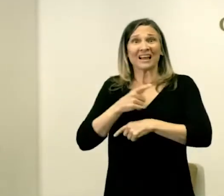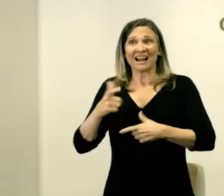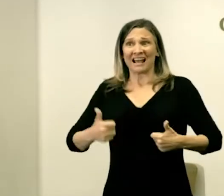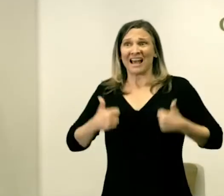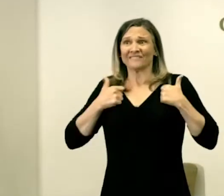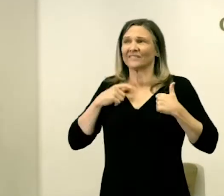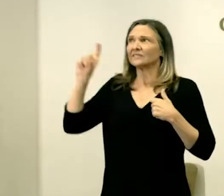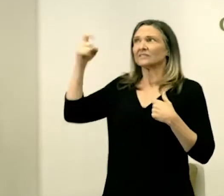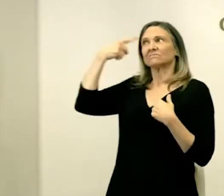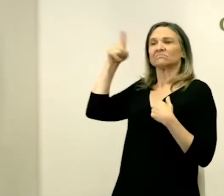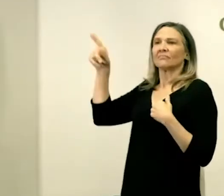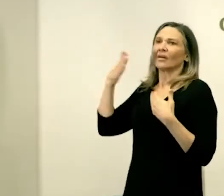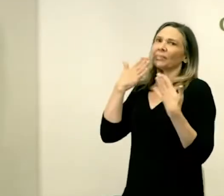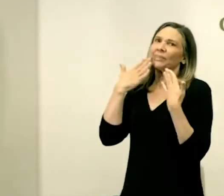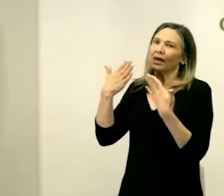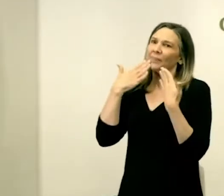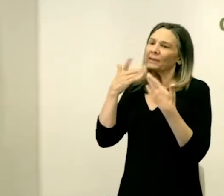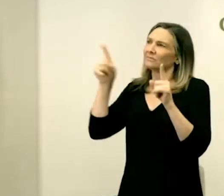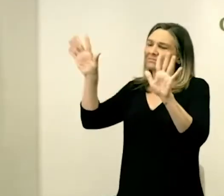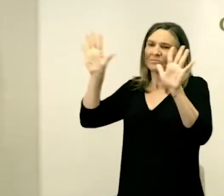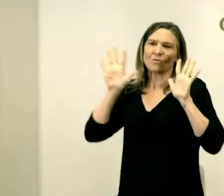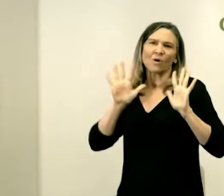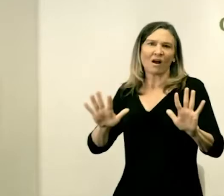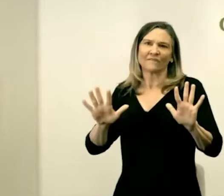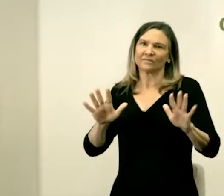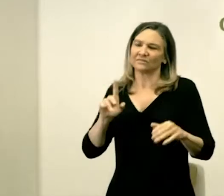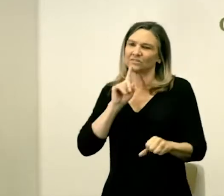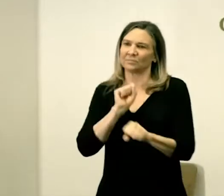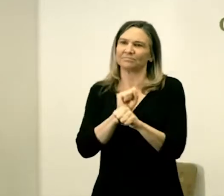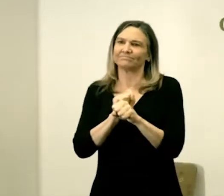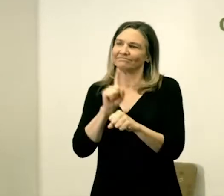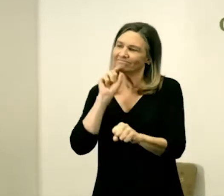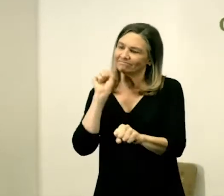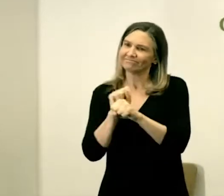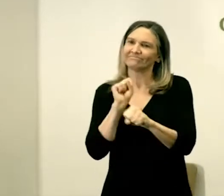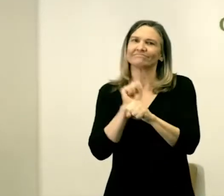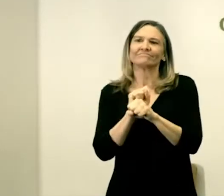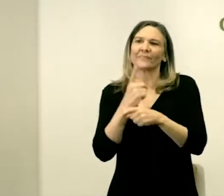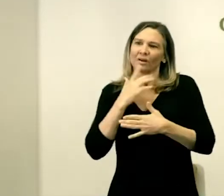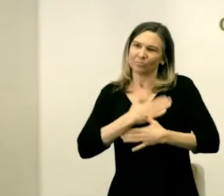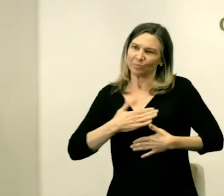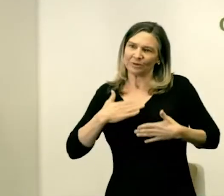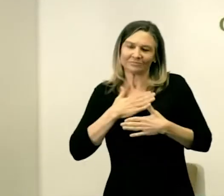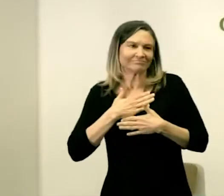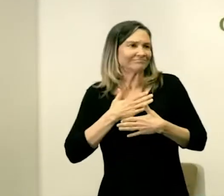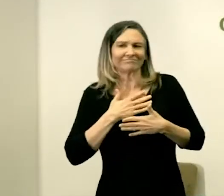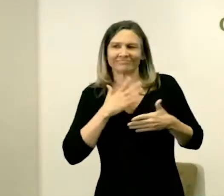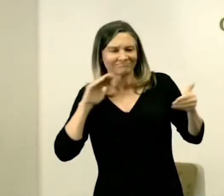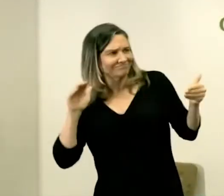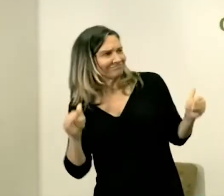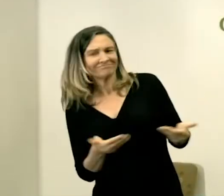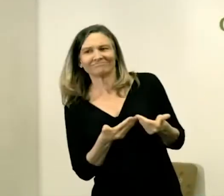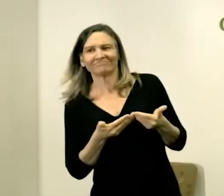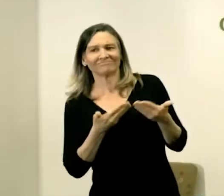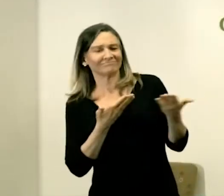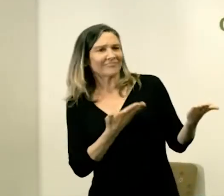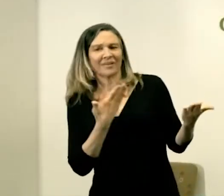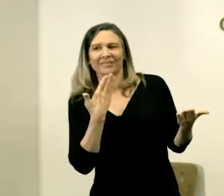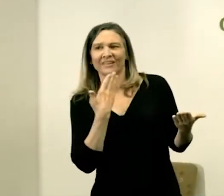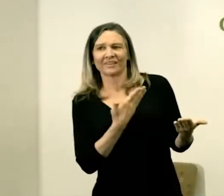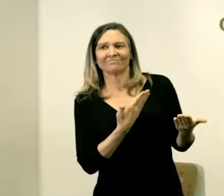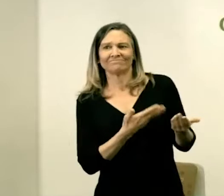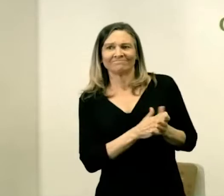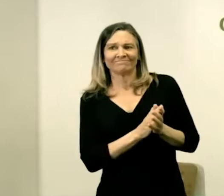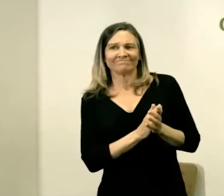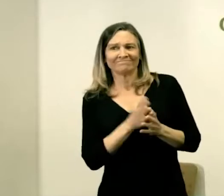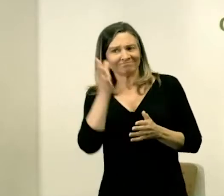thank you very much for the outstanding job. It is indeed my pleasure now to introduce to you a gentleman that really does not